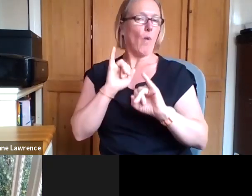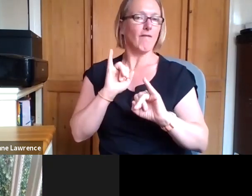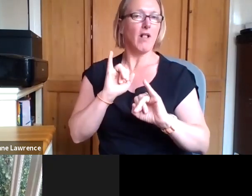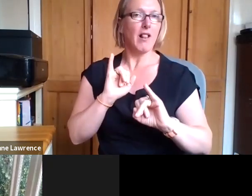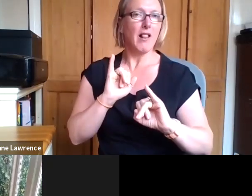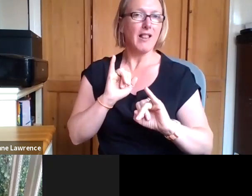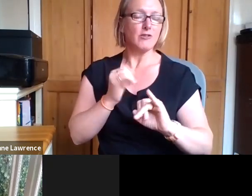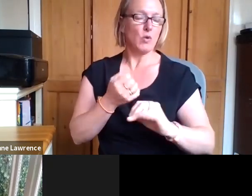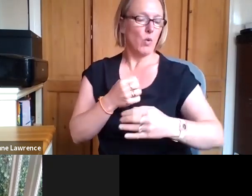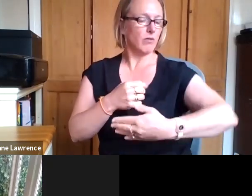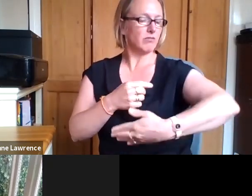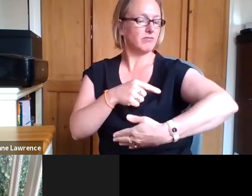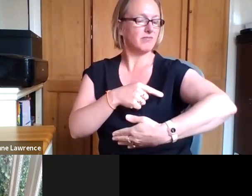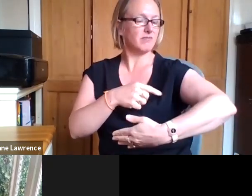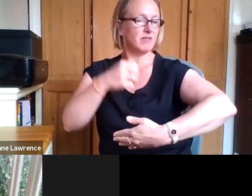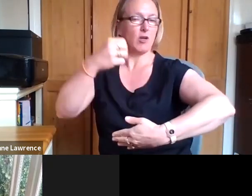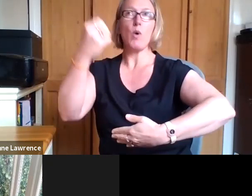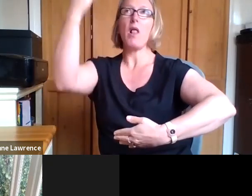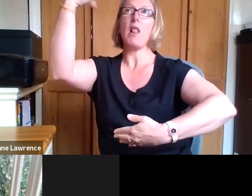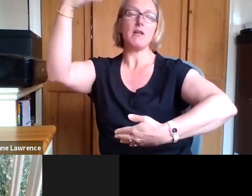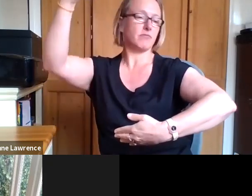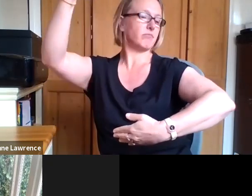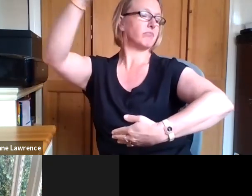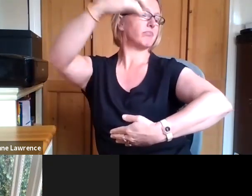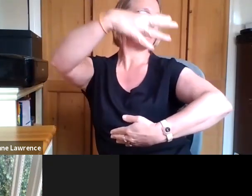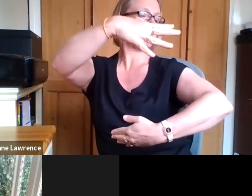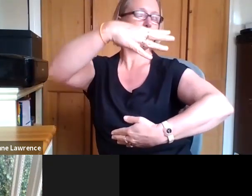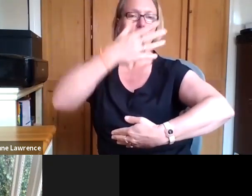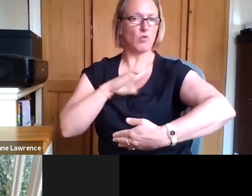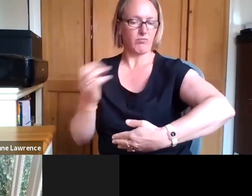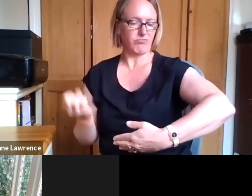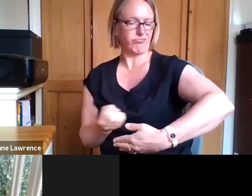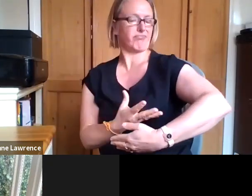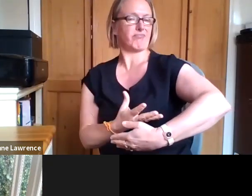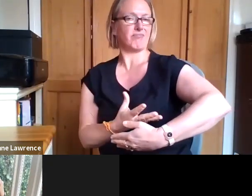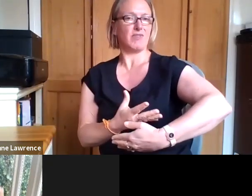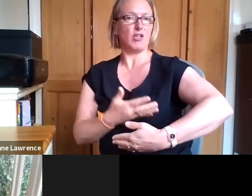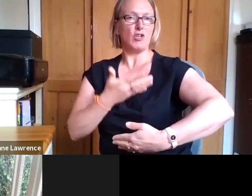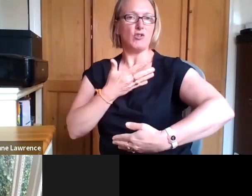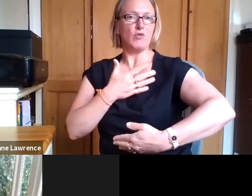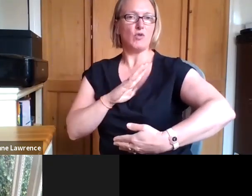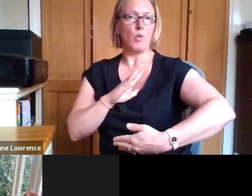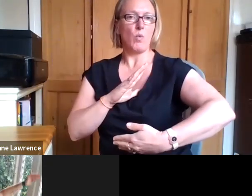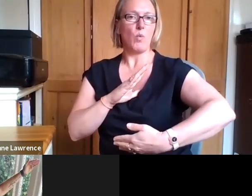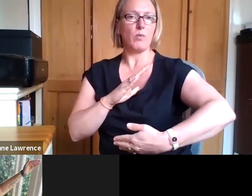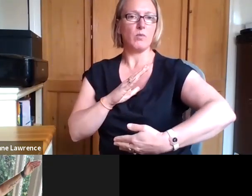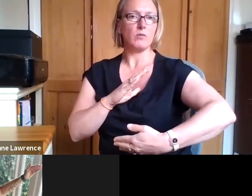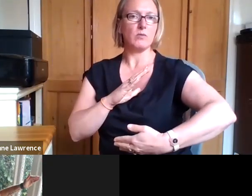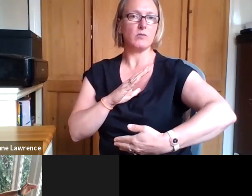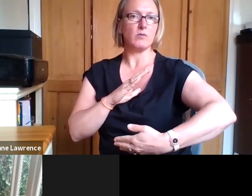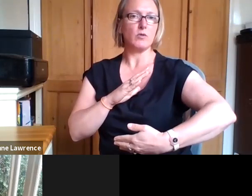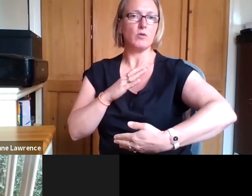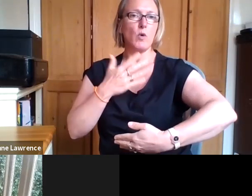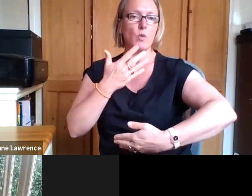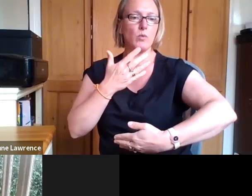So all the chins, we don't want the chins. No, and you don't want to see the light the other way around. So the light needs to